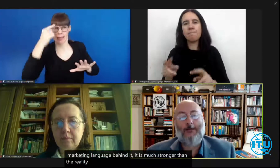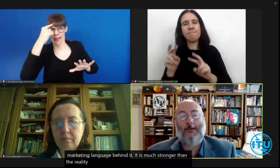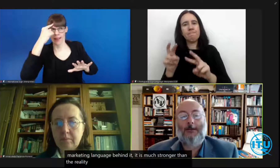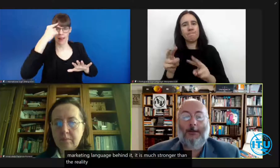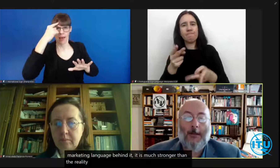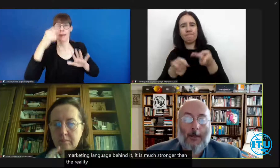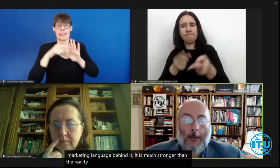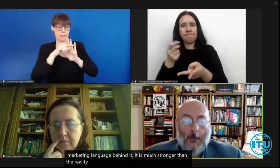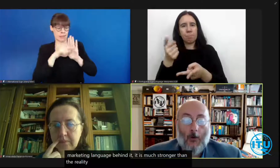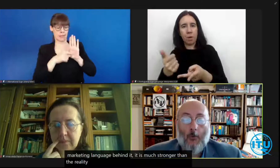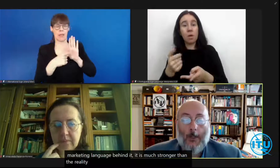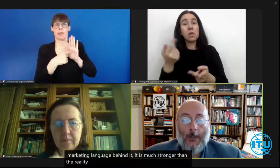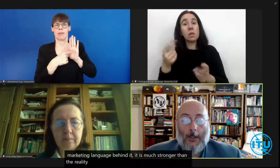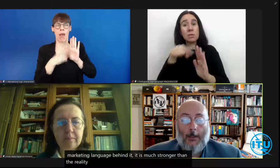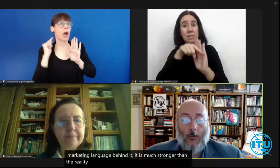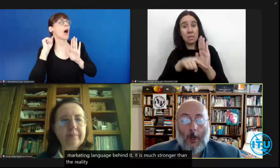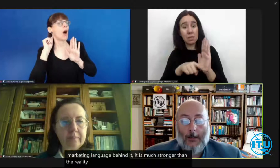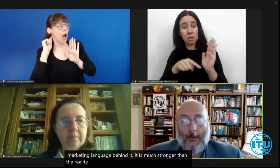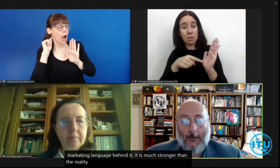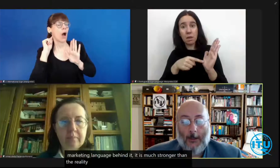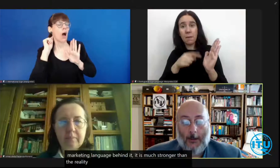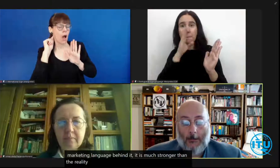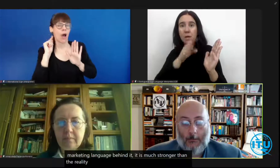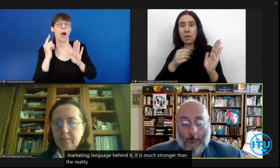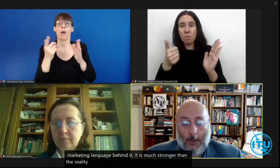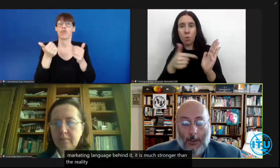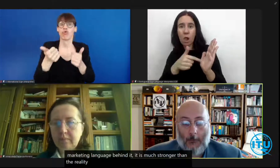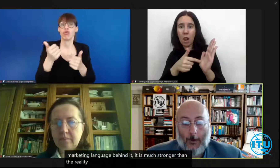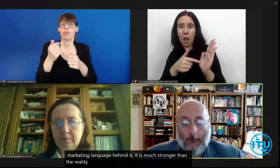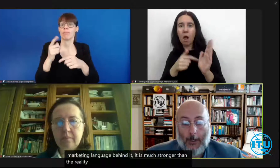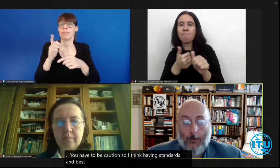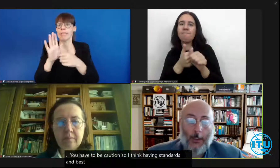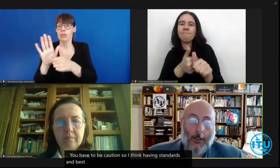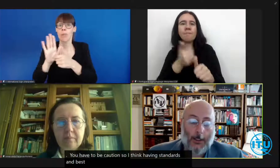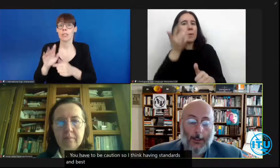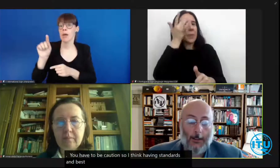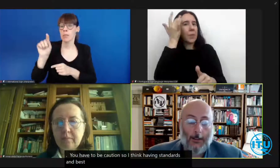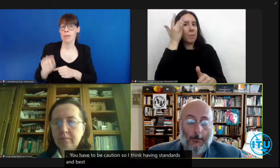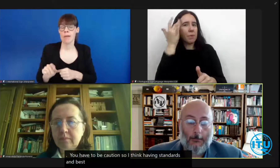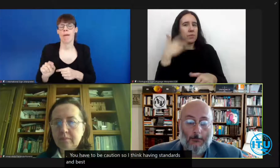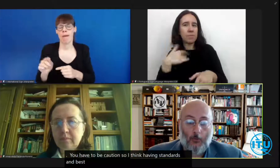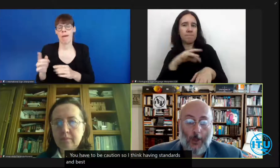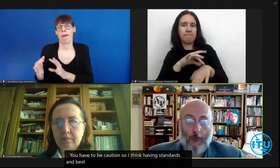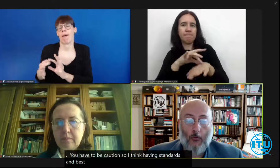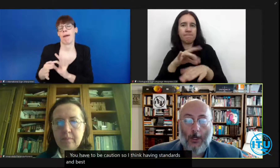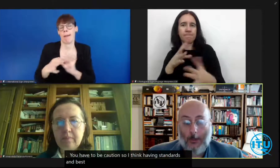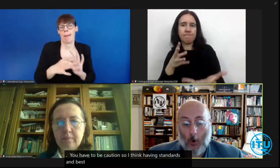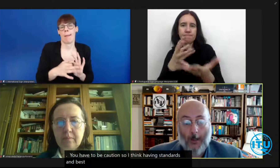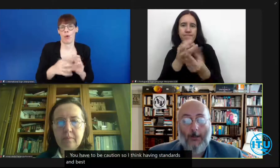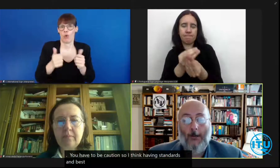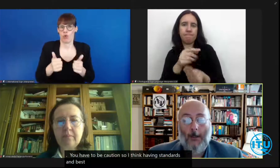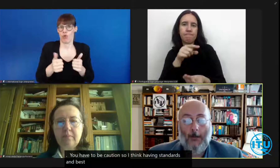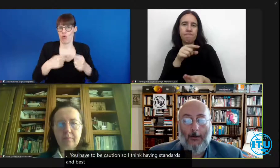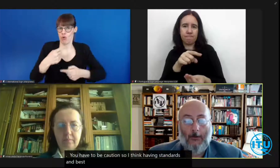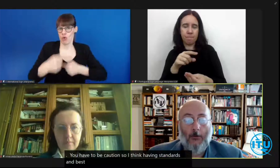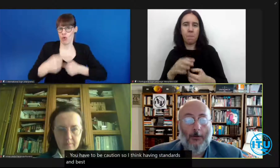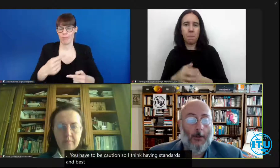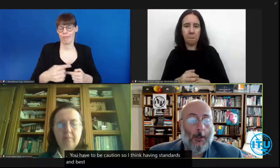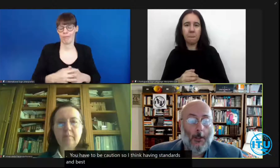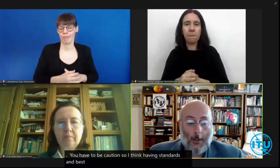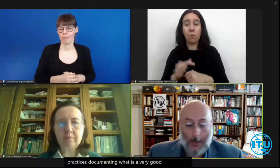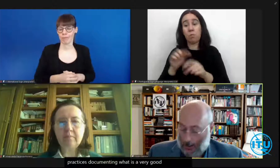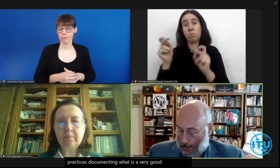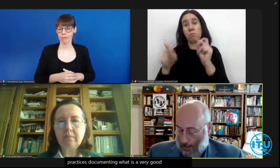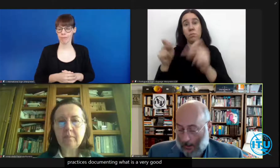best practices documenting what is very good way forward in the moment is